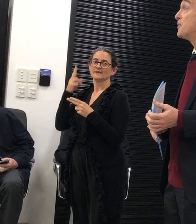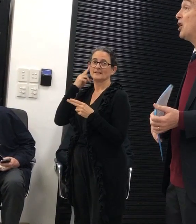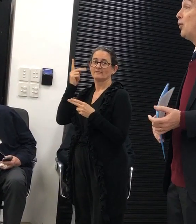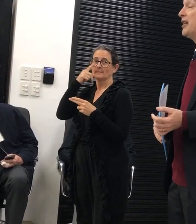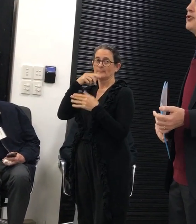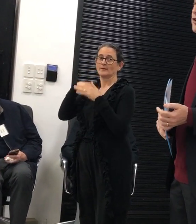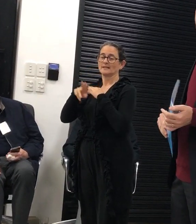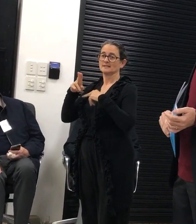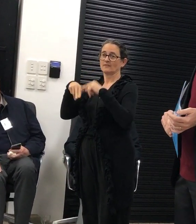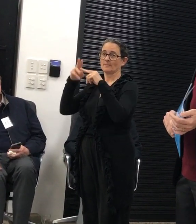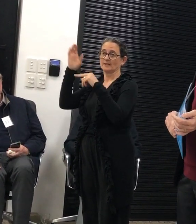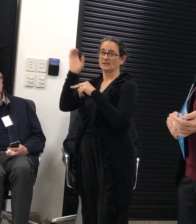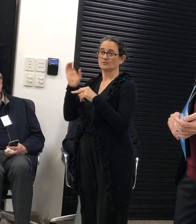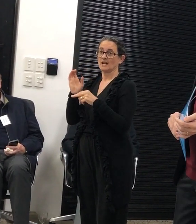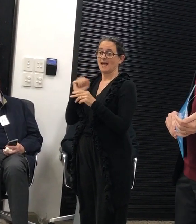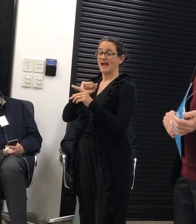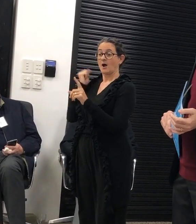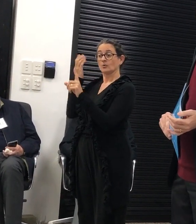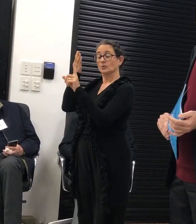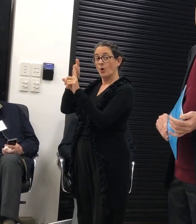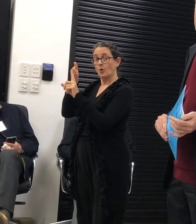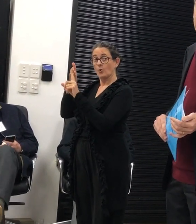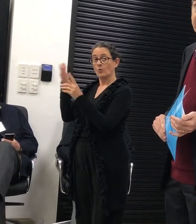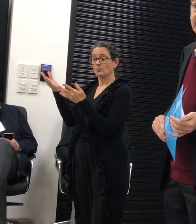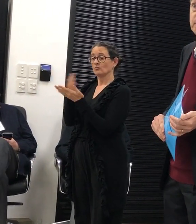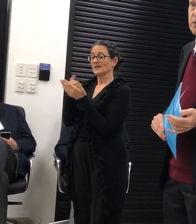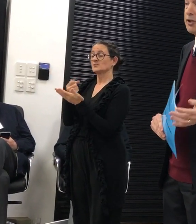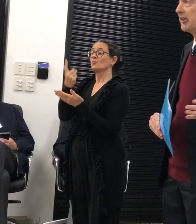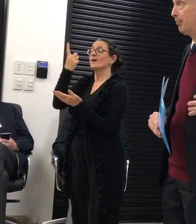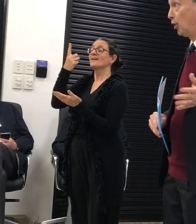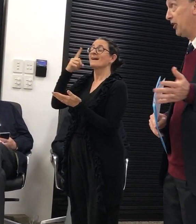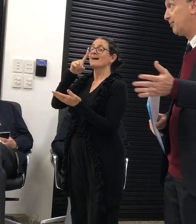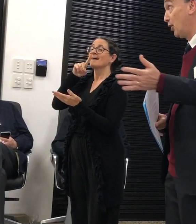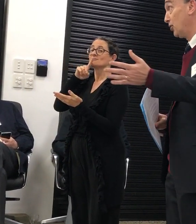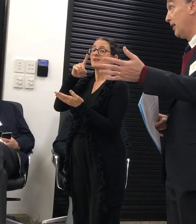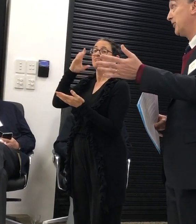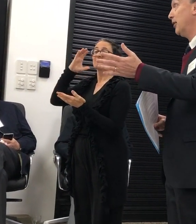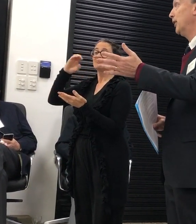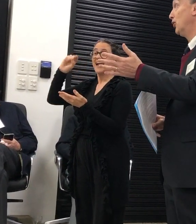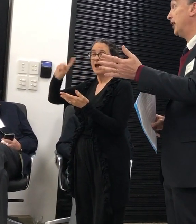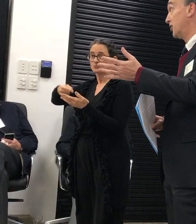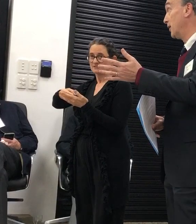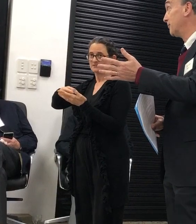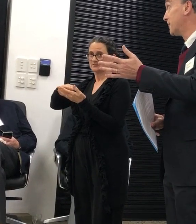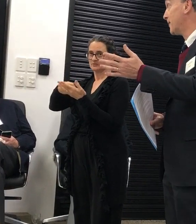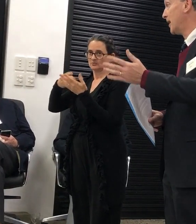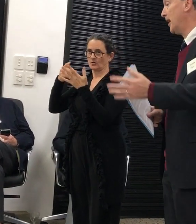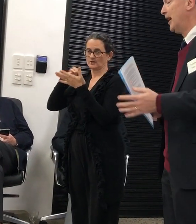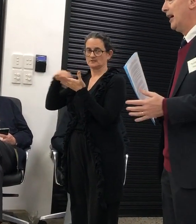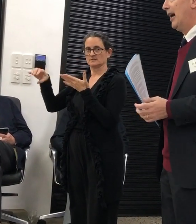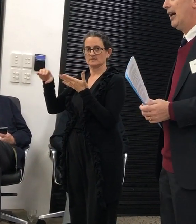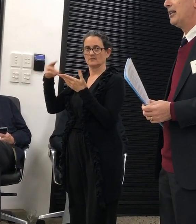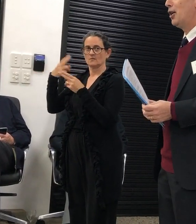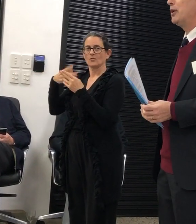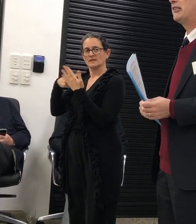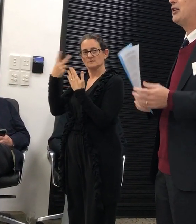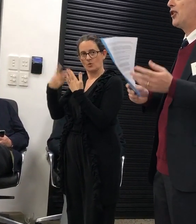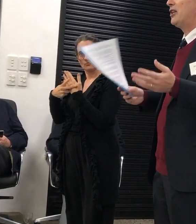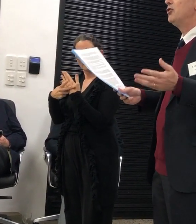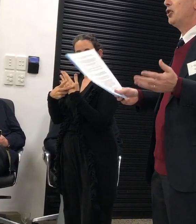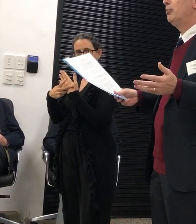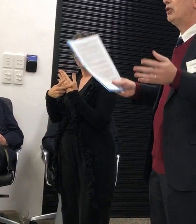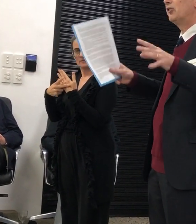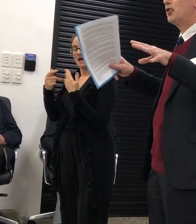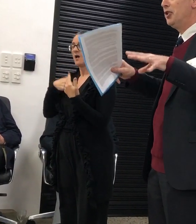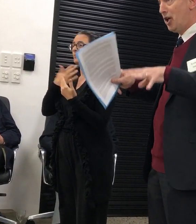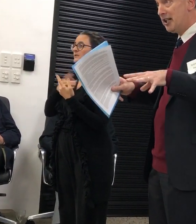raise $100,000 over the next 5 years to support these programs that we're looking at doing. And I want to say